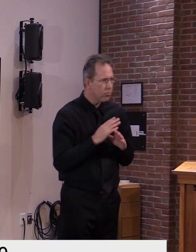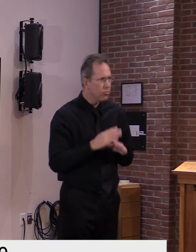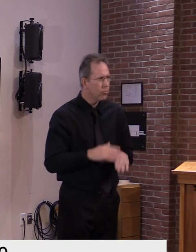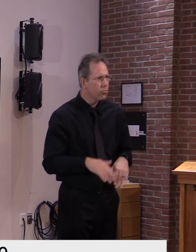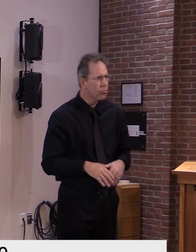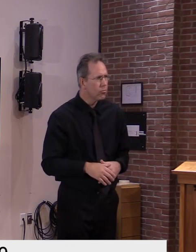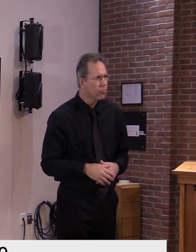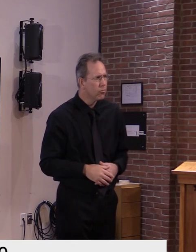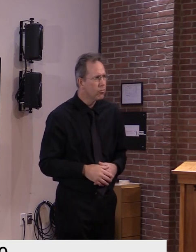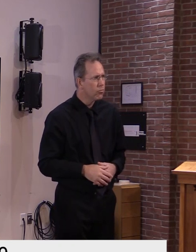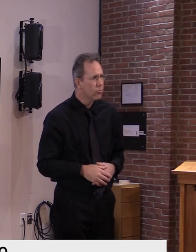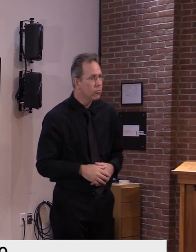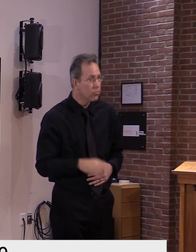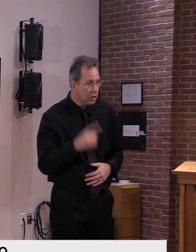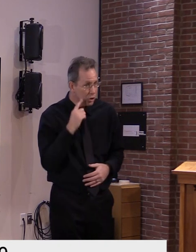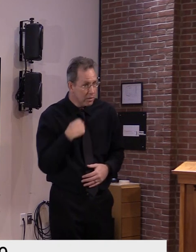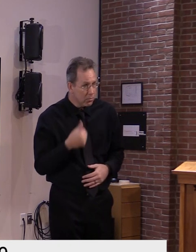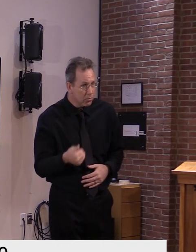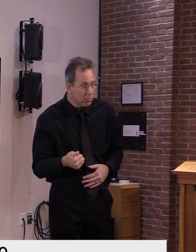Hello, can you hear me? We can.